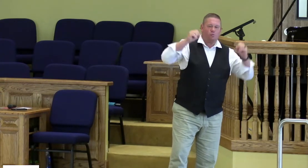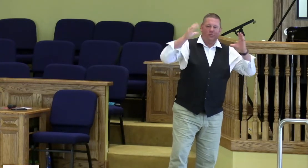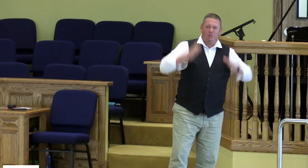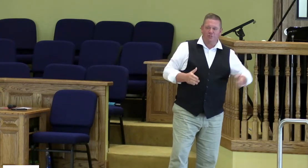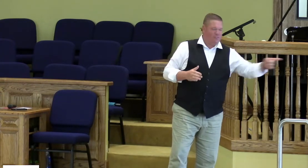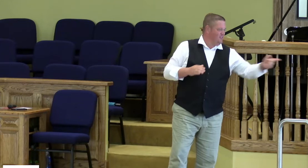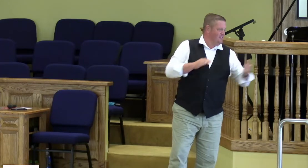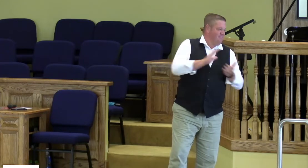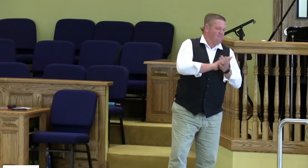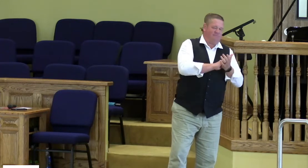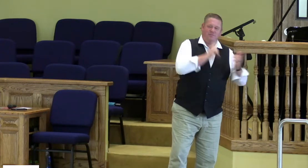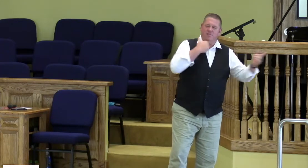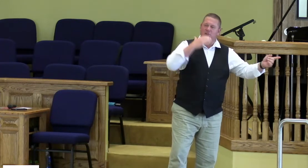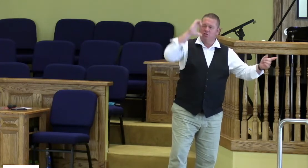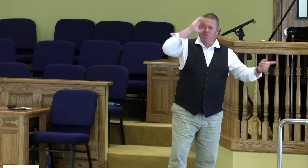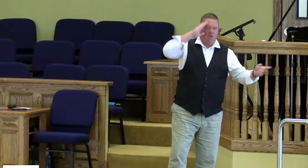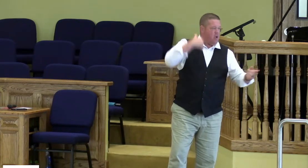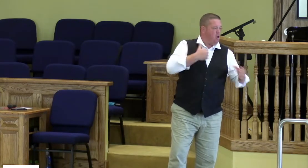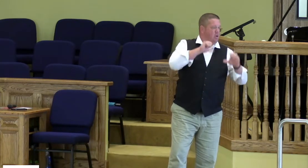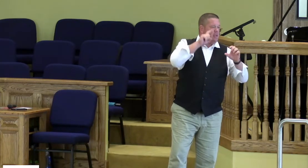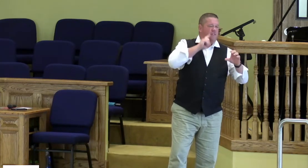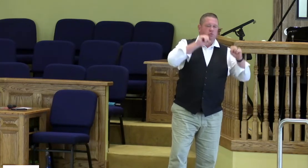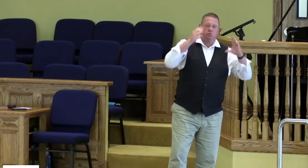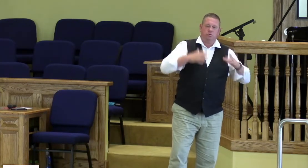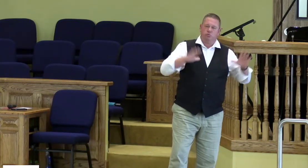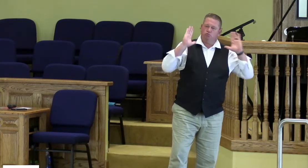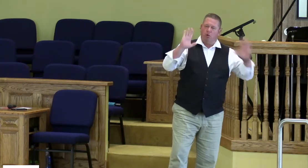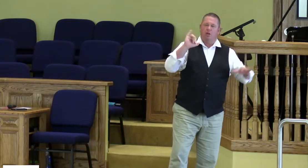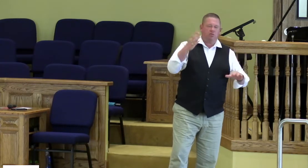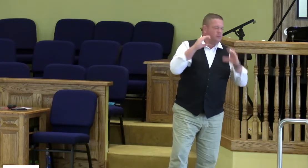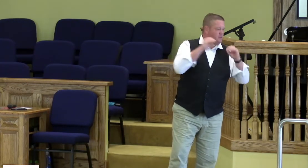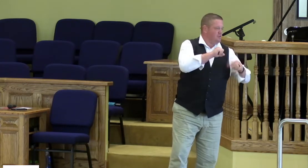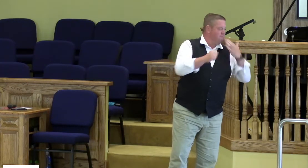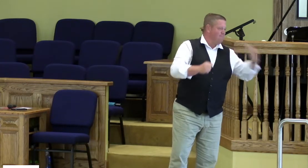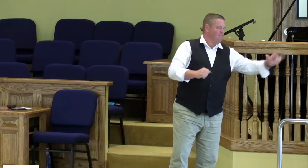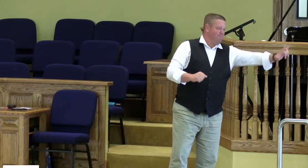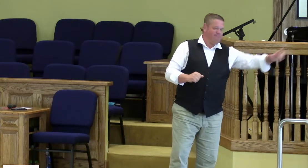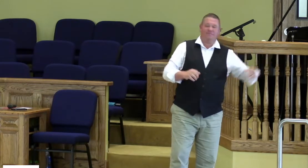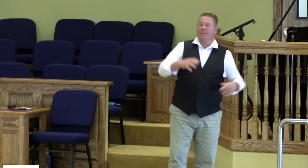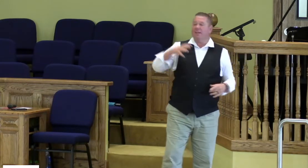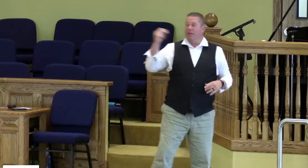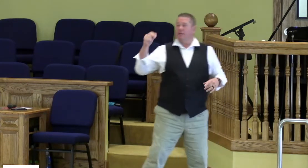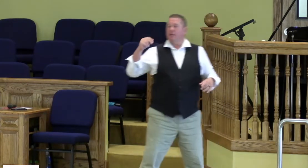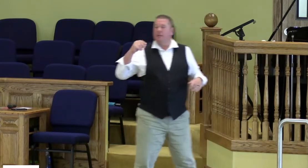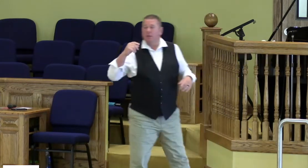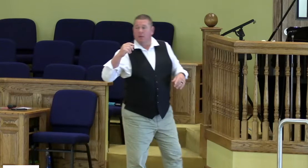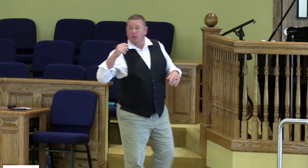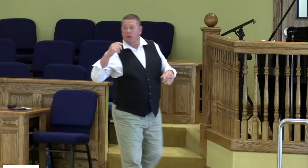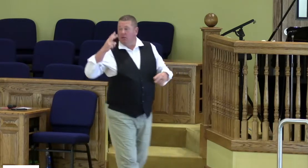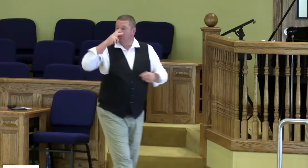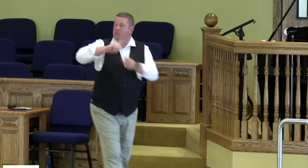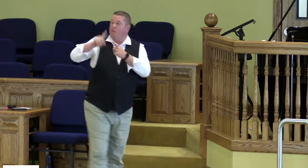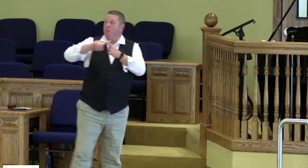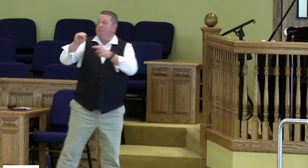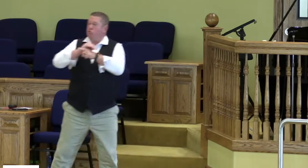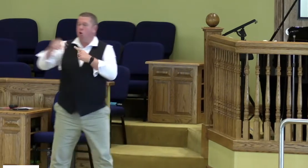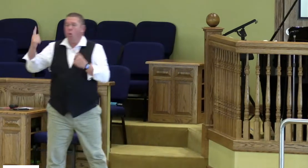Bogue was, he's a Sunday school teacher here. He helps teaches there. He does a great job. I'm so proud of you. Love you. But you see